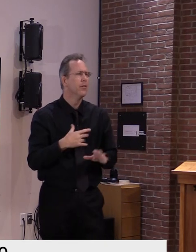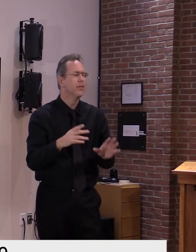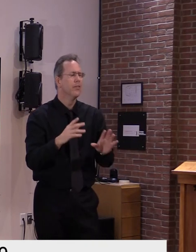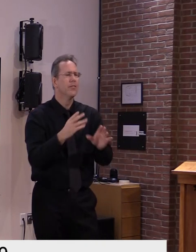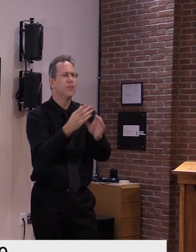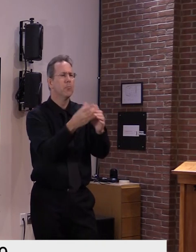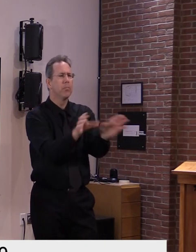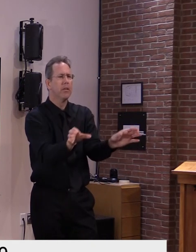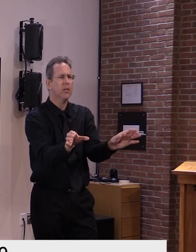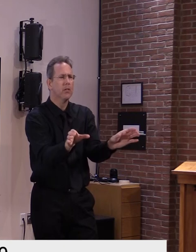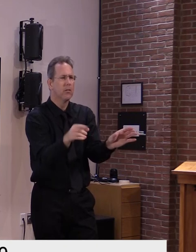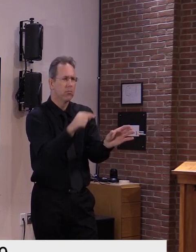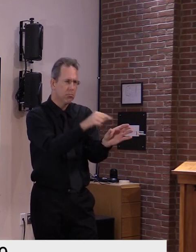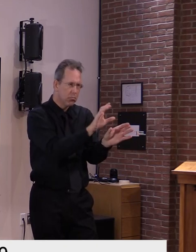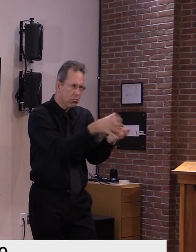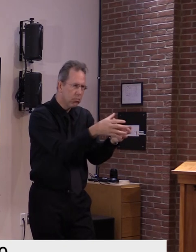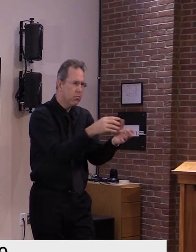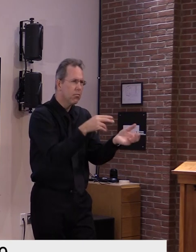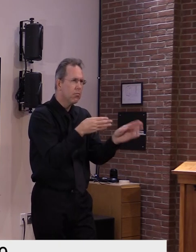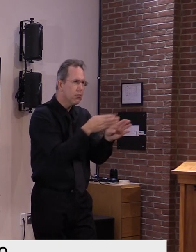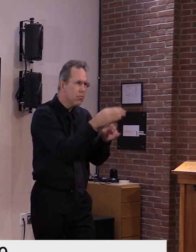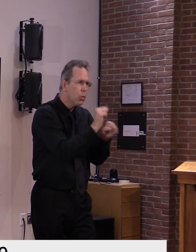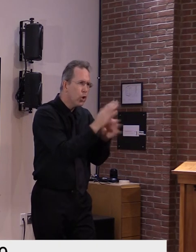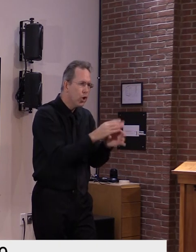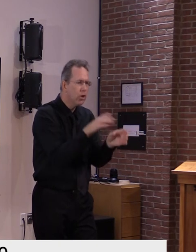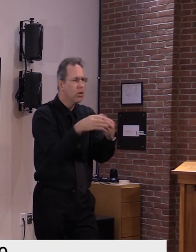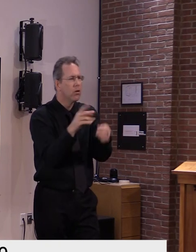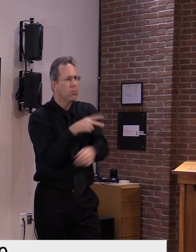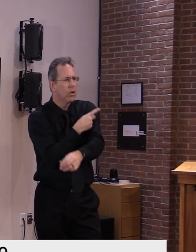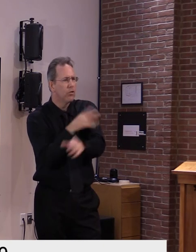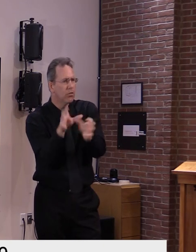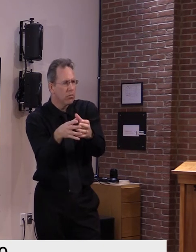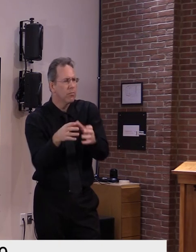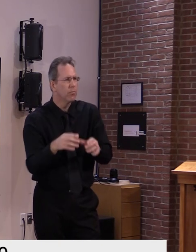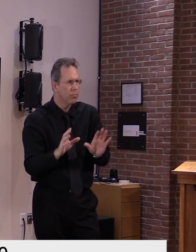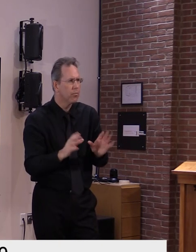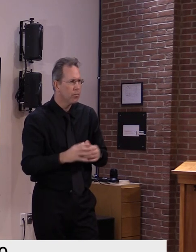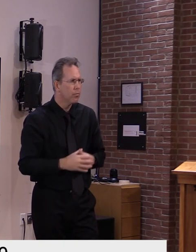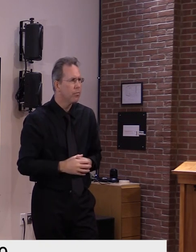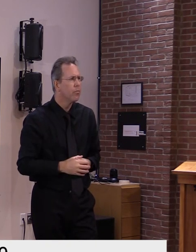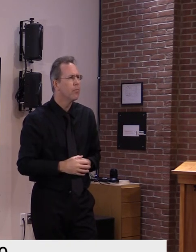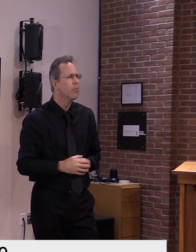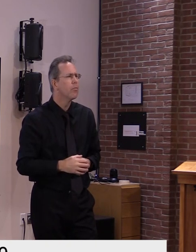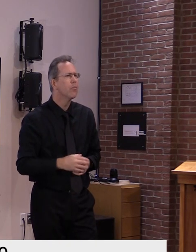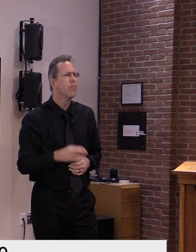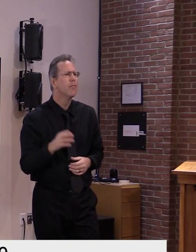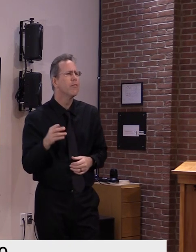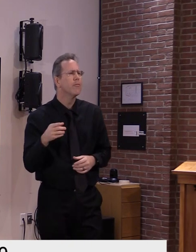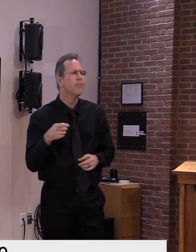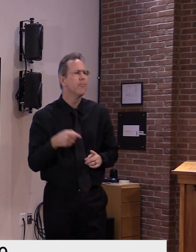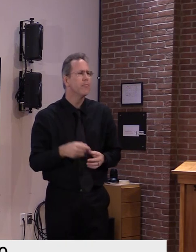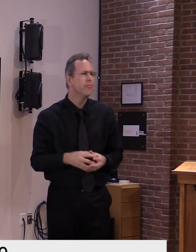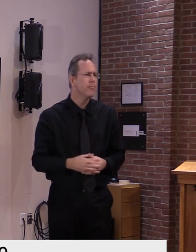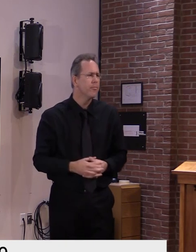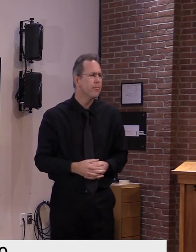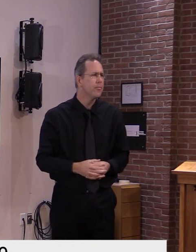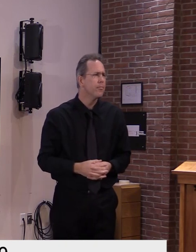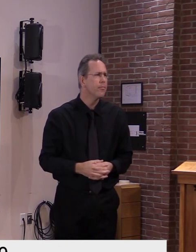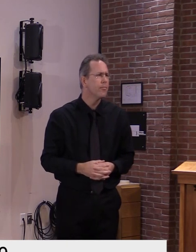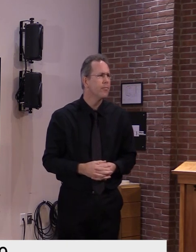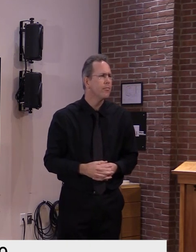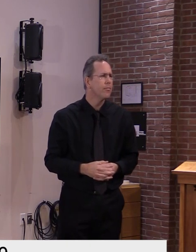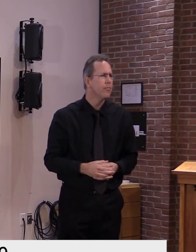Thank you. Also, the text number 86911, 86 is police radio code for a